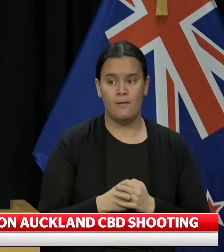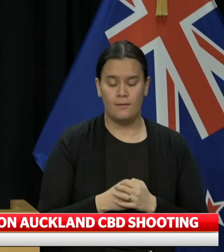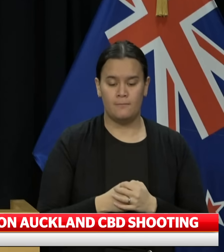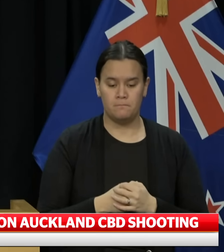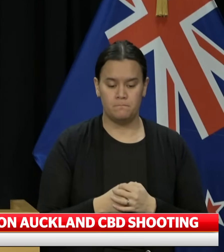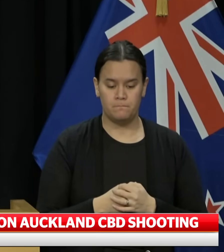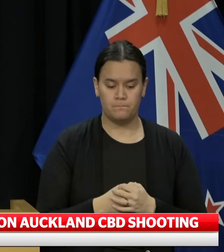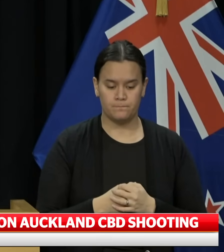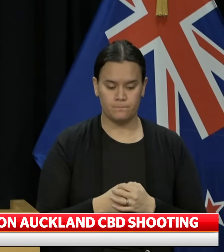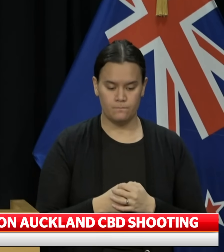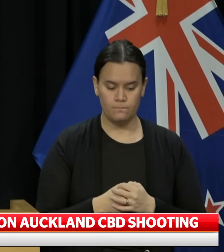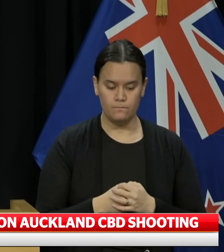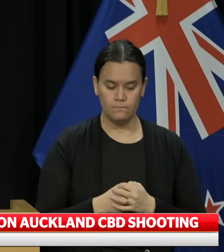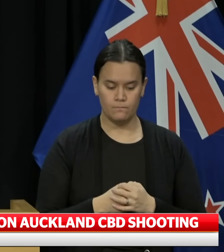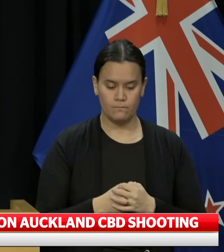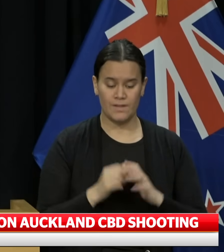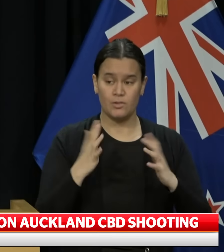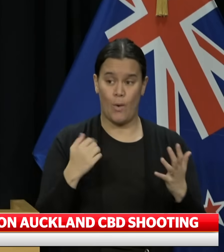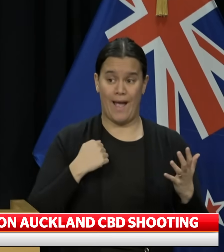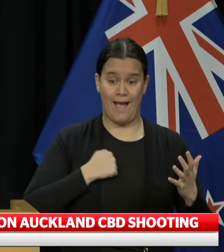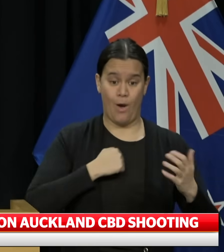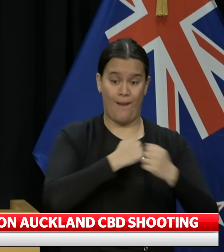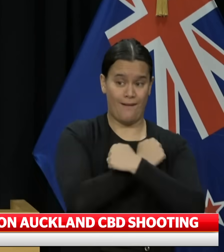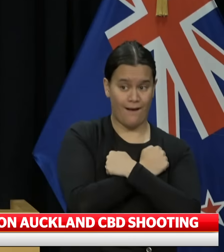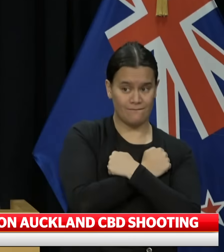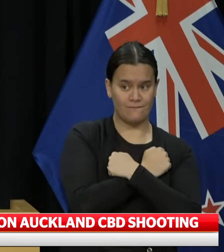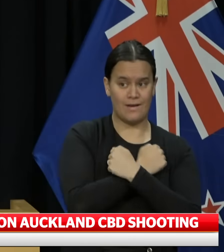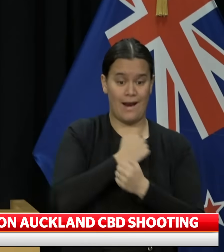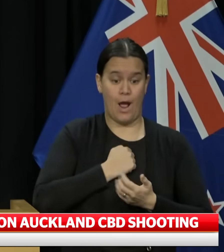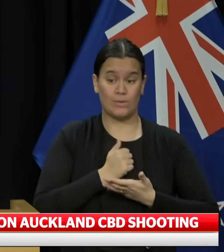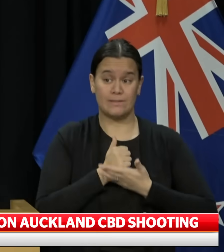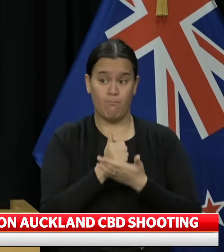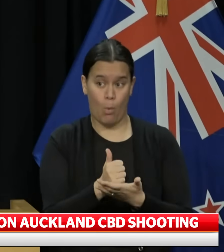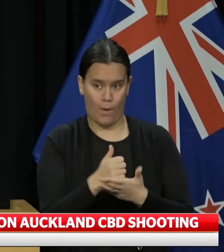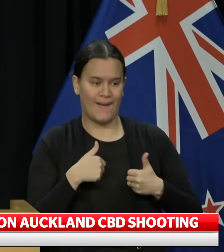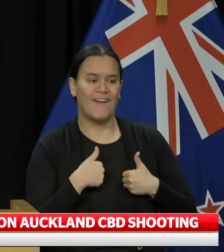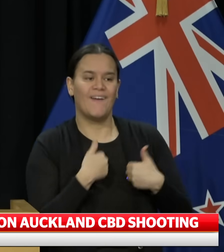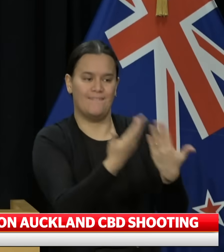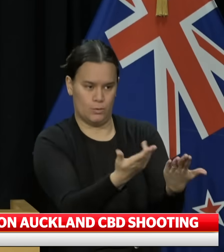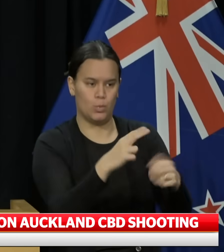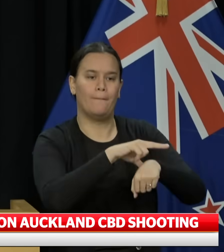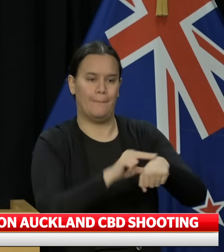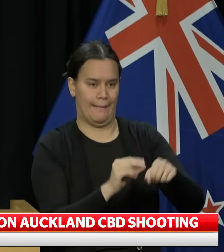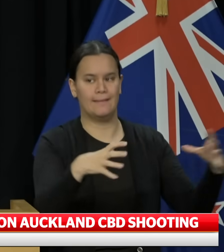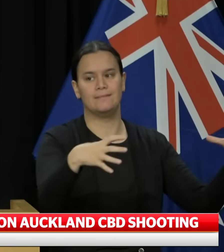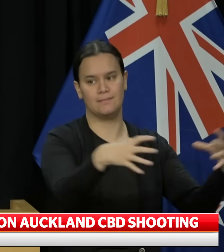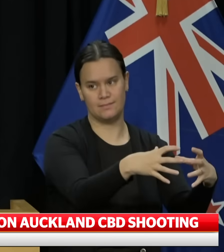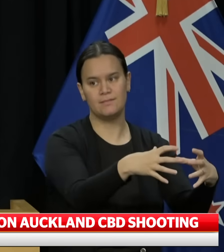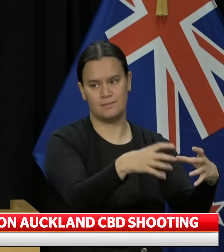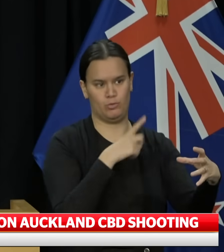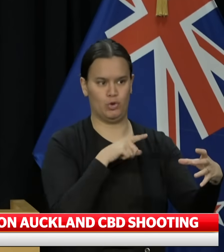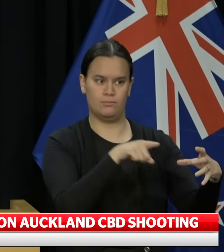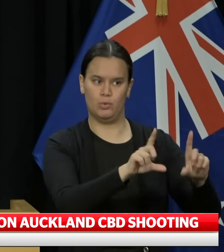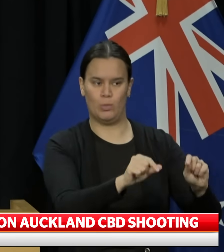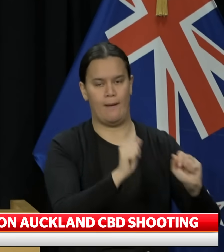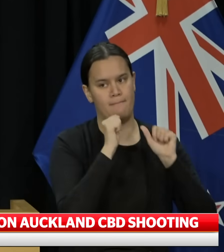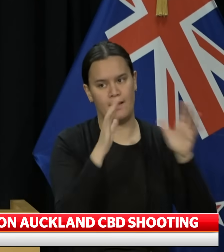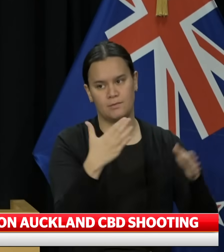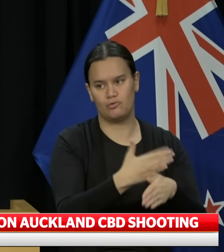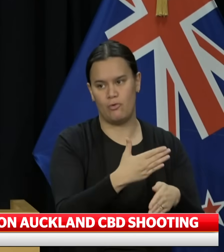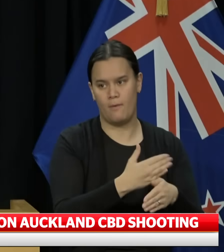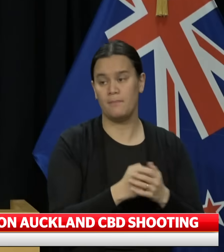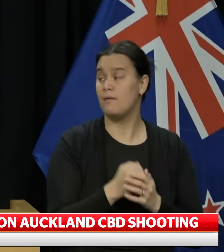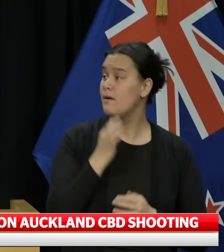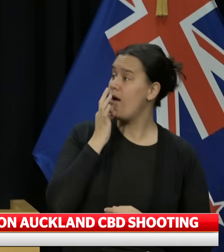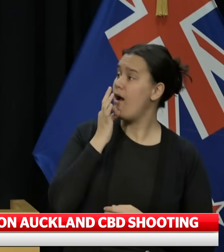I guess, send our love and support to the New Zealand Police, who are doing an amazing job. Was that your call, a gut decision, that